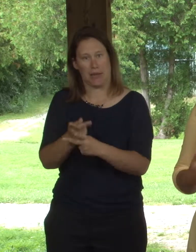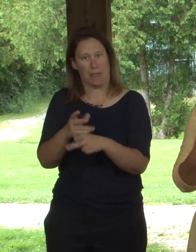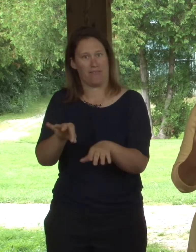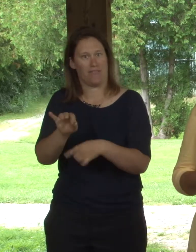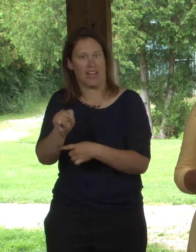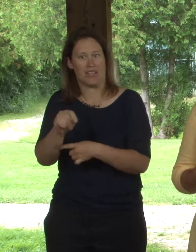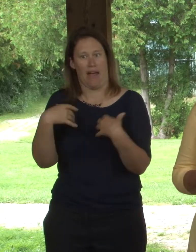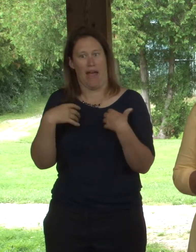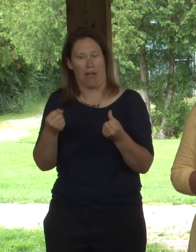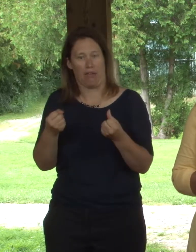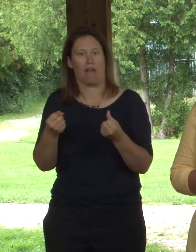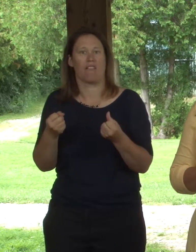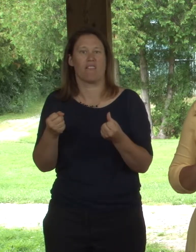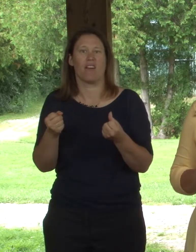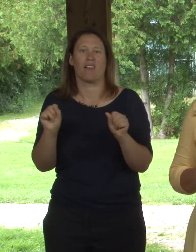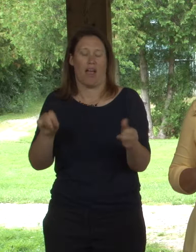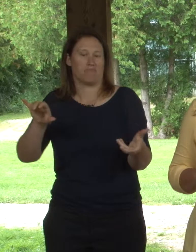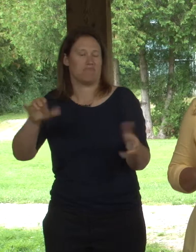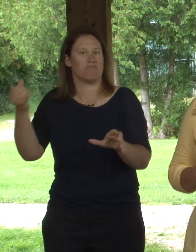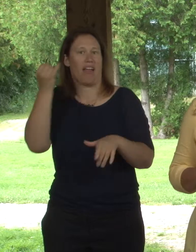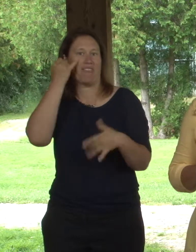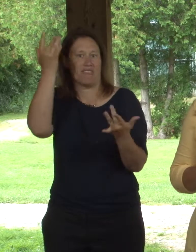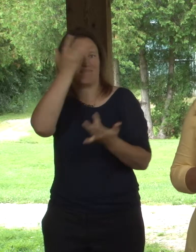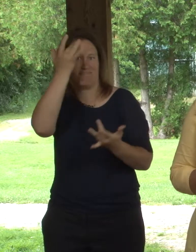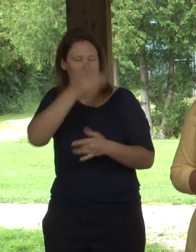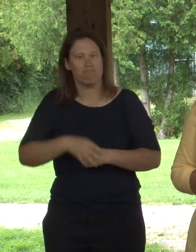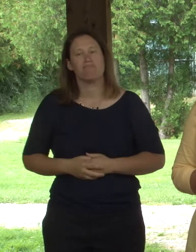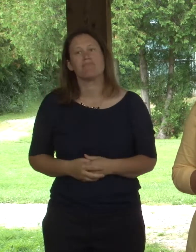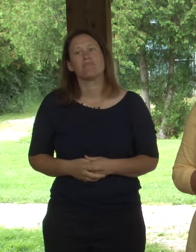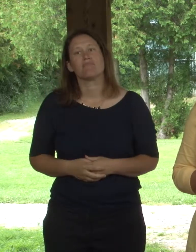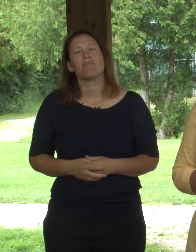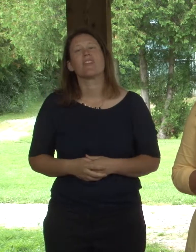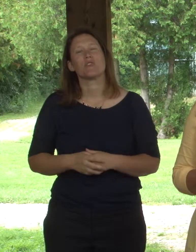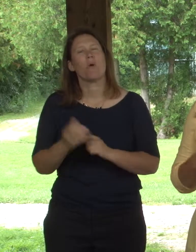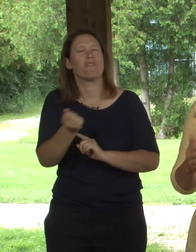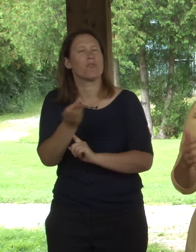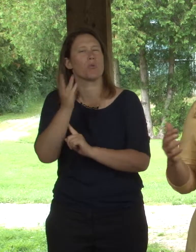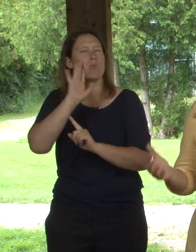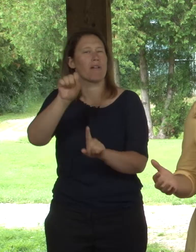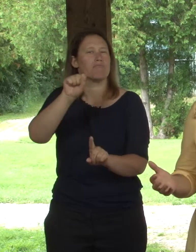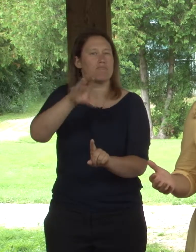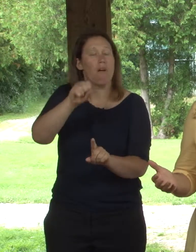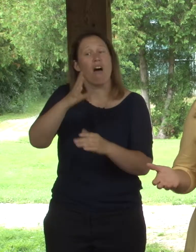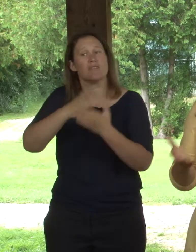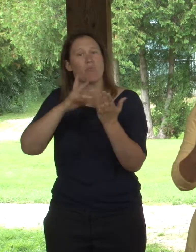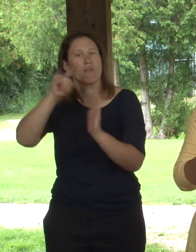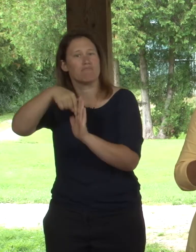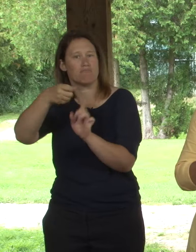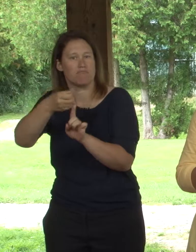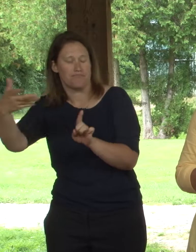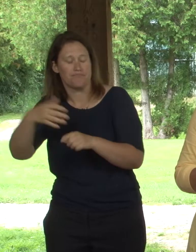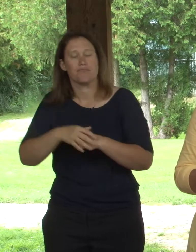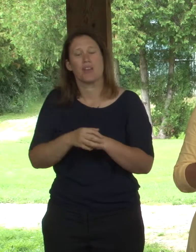a few of them, but I'm going to touch on some of them, and I'm going to talk about a couple of them in depth, because I think people do experience this and they